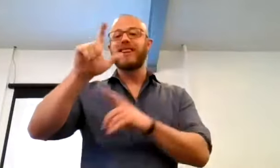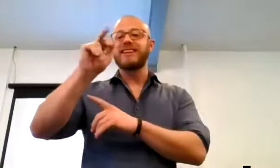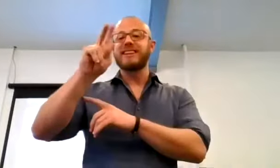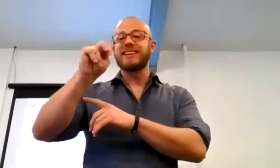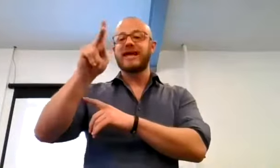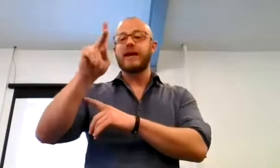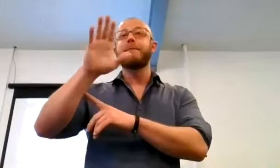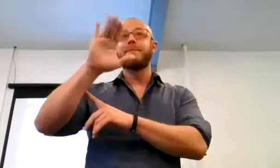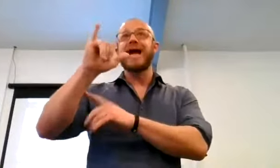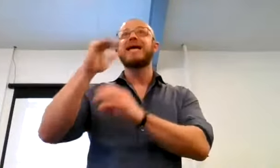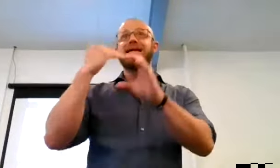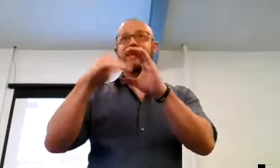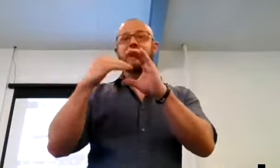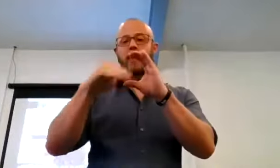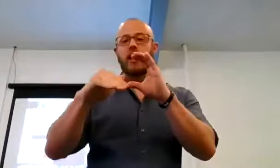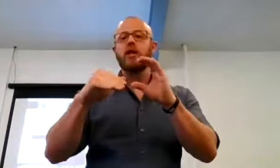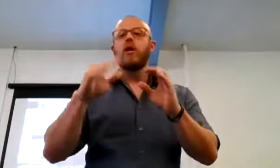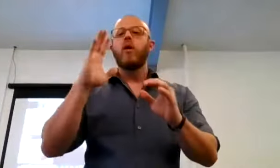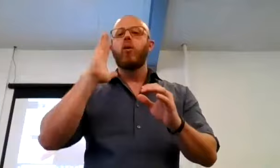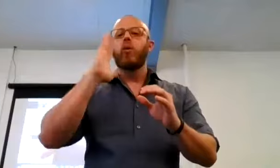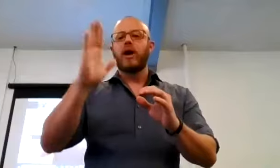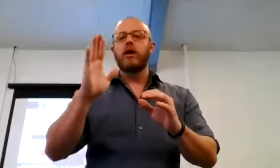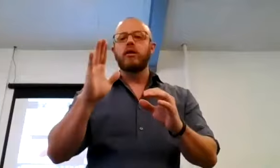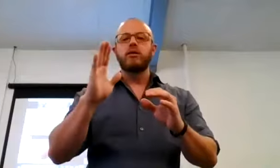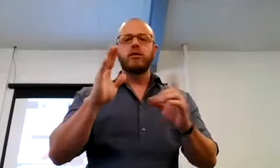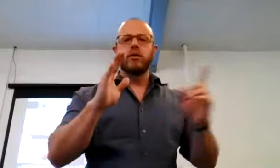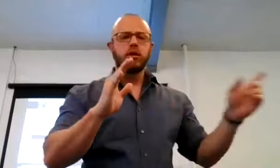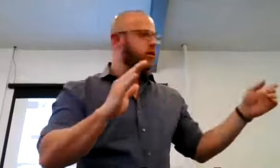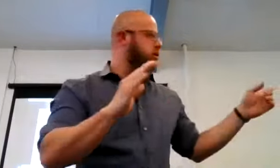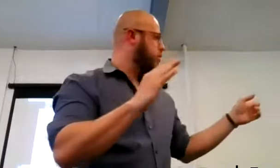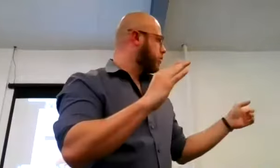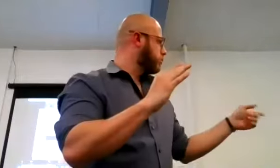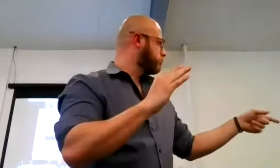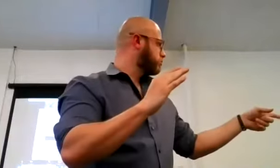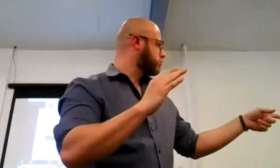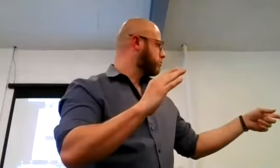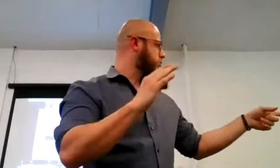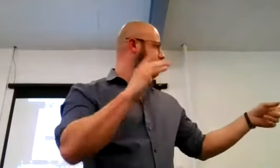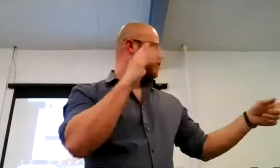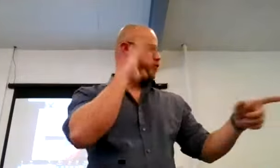Okay, and yes, we will send that recording link by email. And